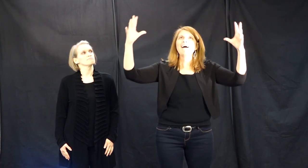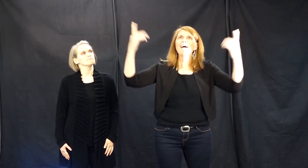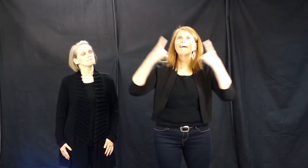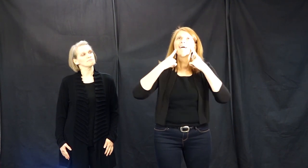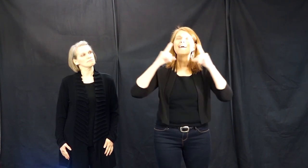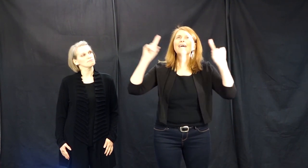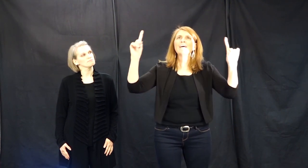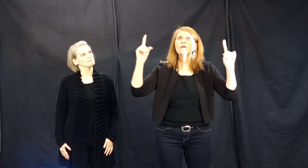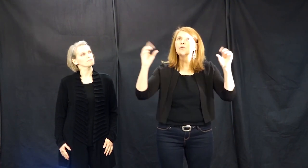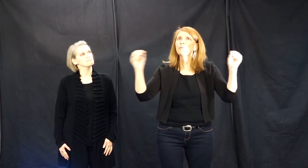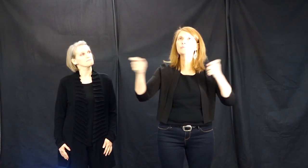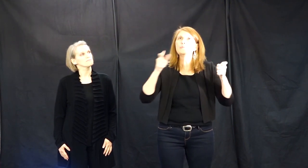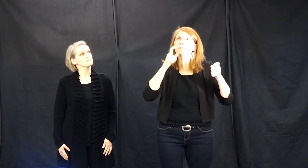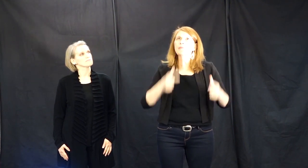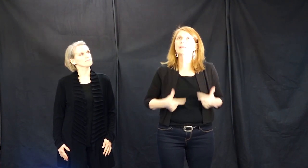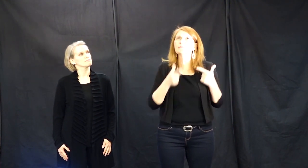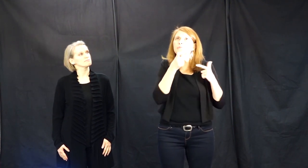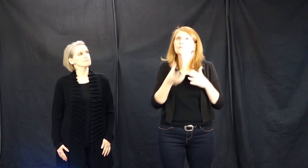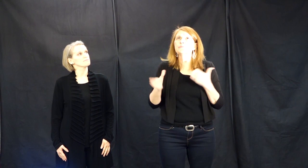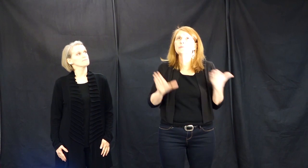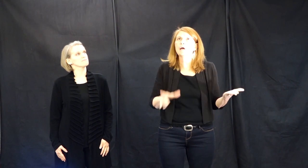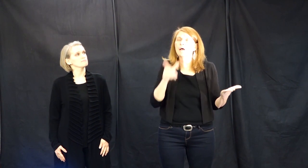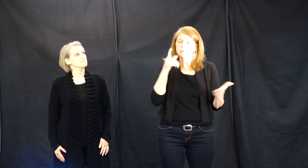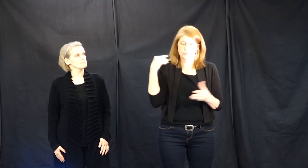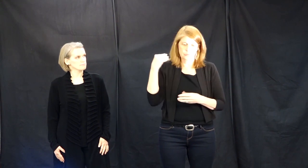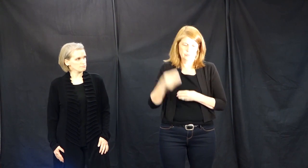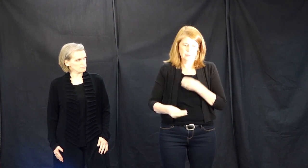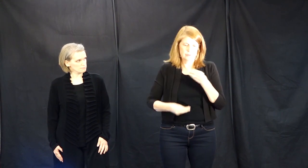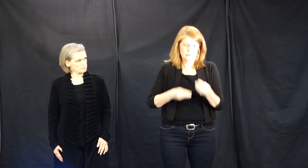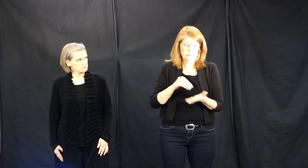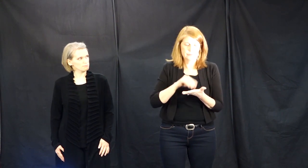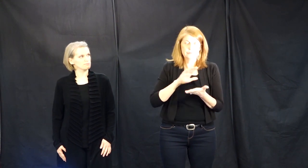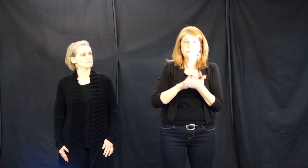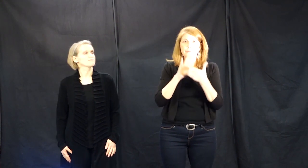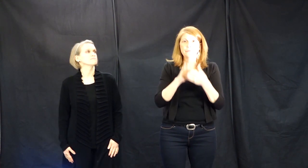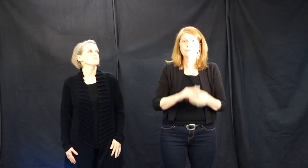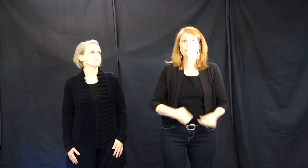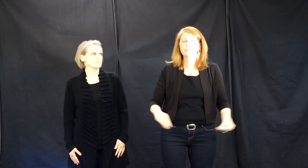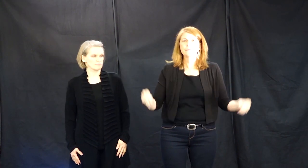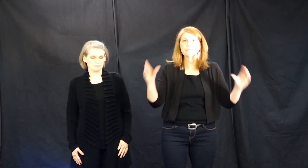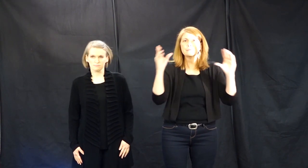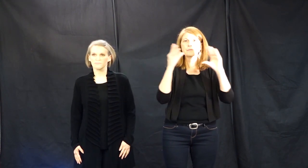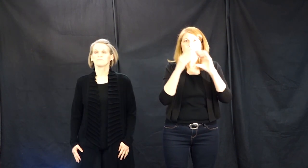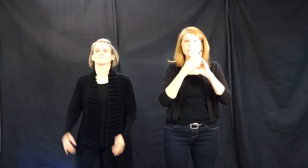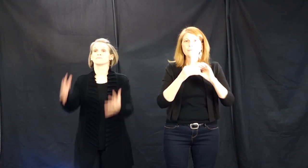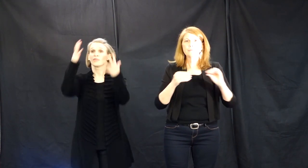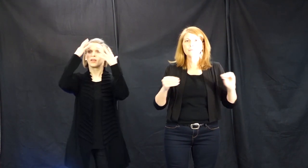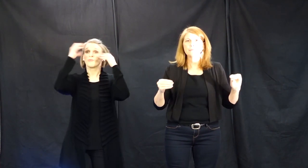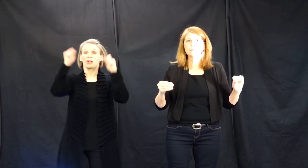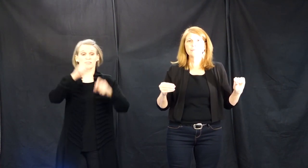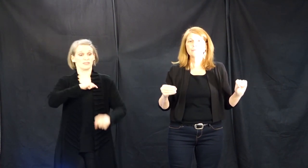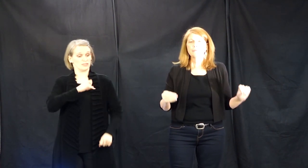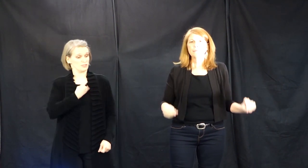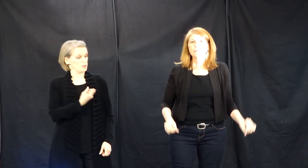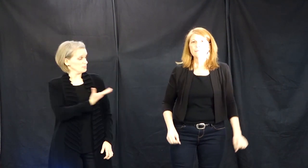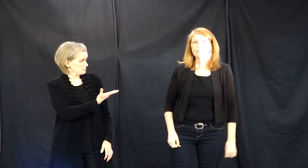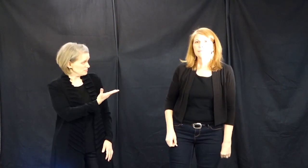no control who lives, who dies, who tells your story. President Jefferson. I'll give him this.